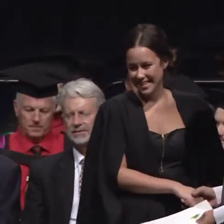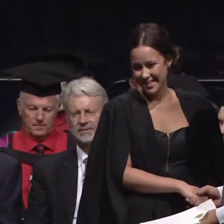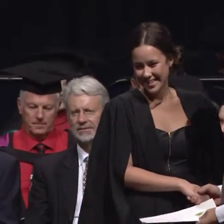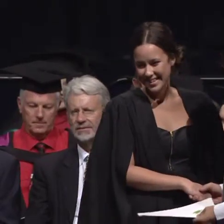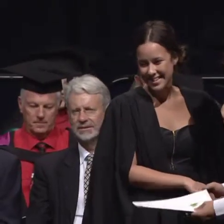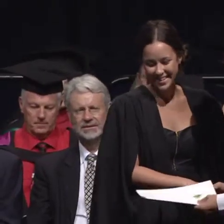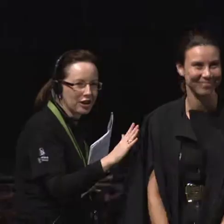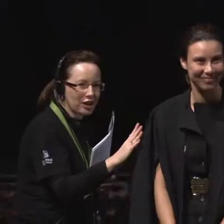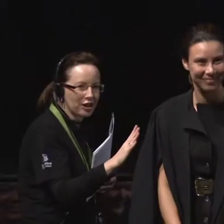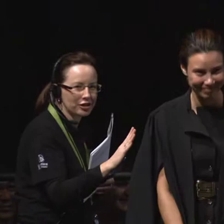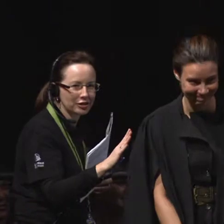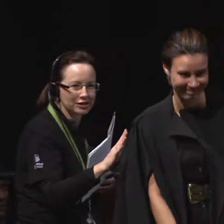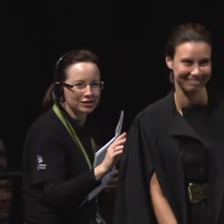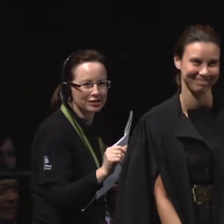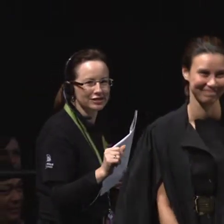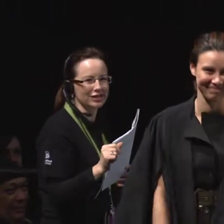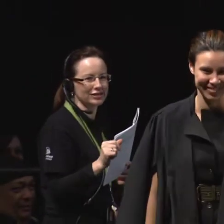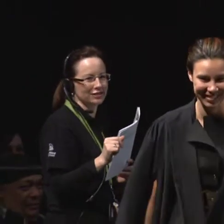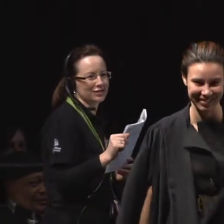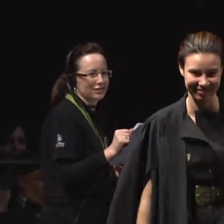Alice Grogan.